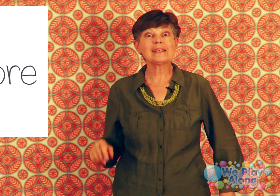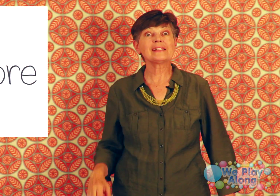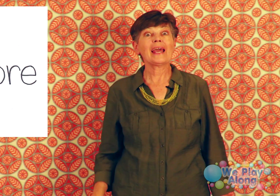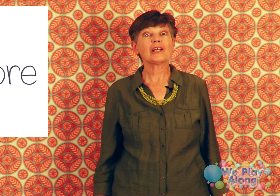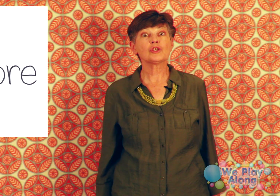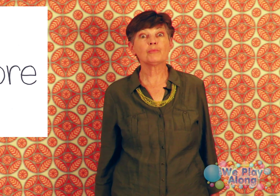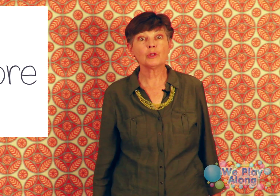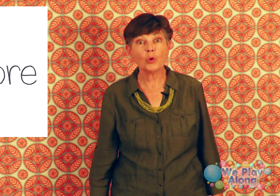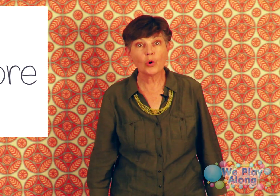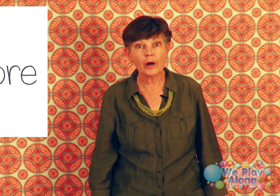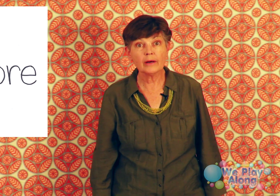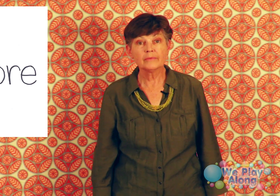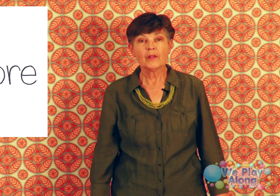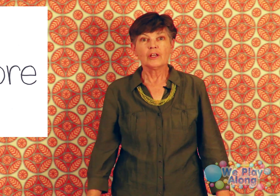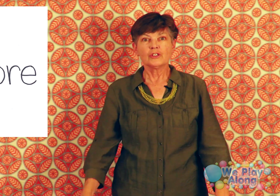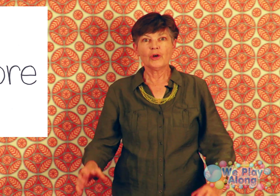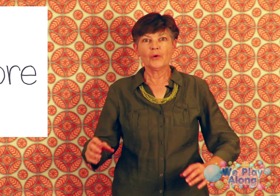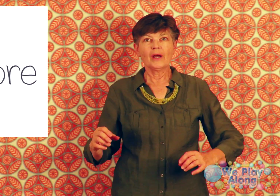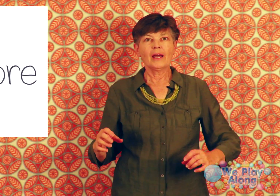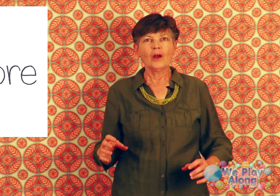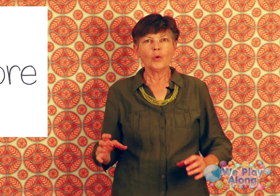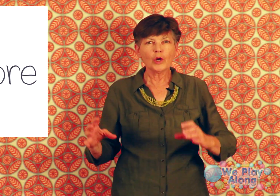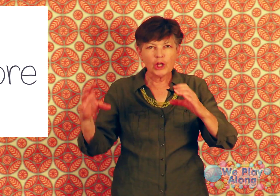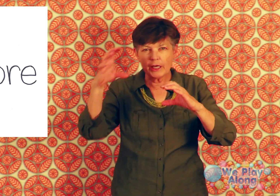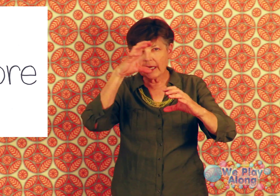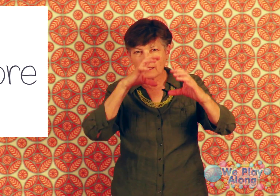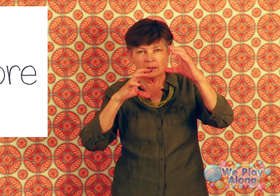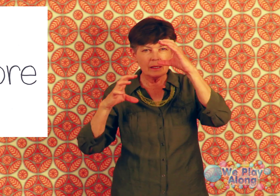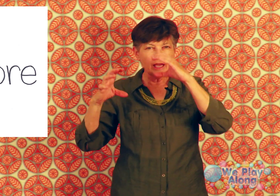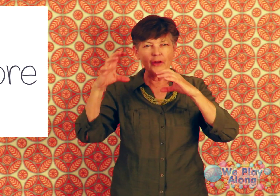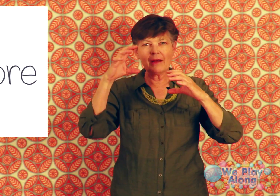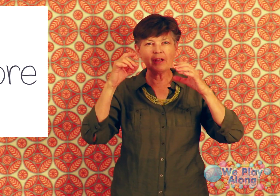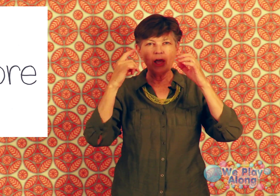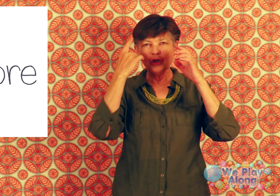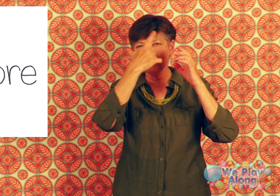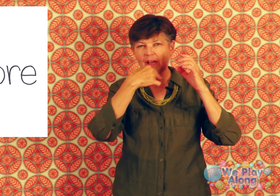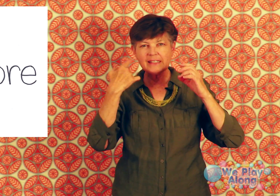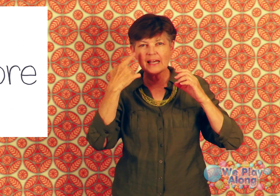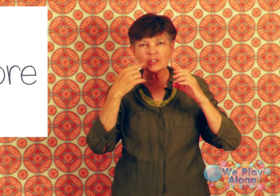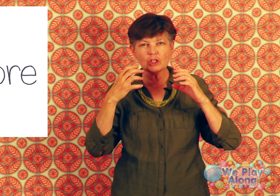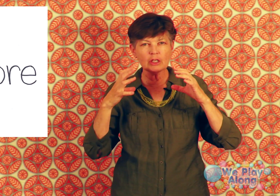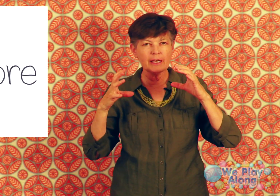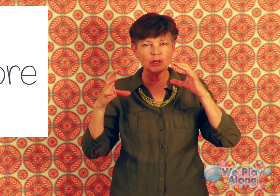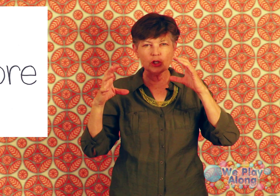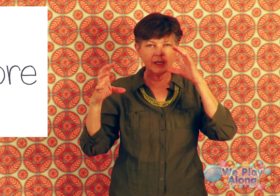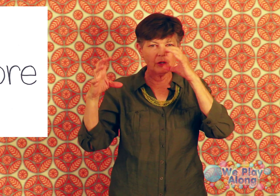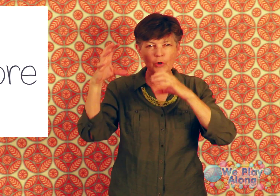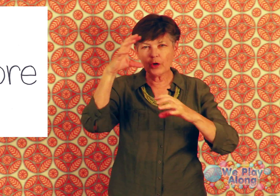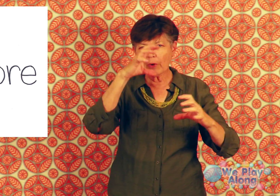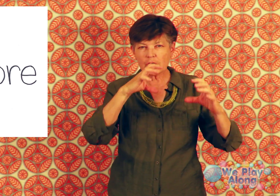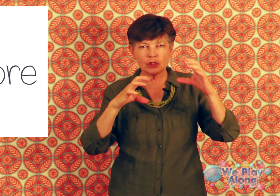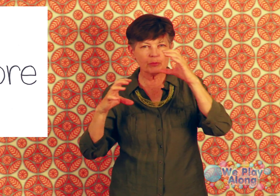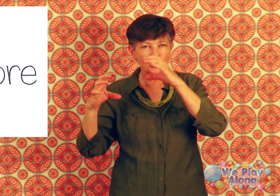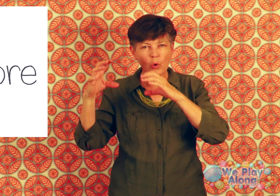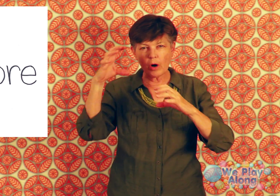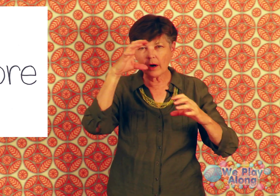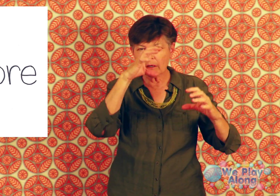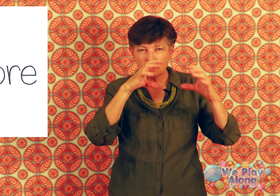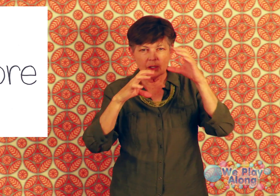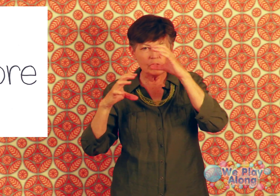is explore. So we're looking, and your face has to look like you're looking. We're going to explore. So you